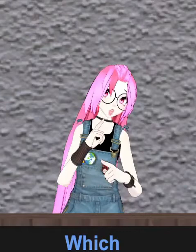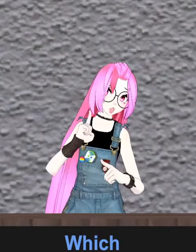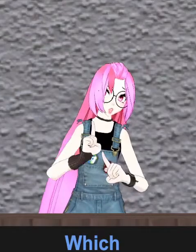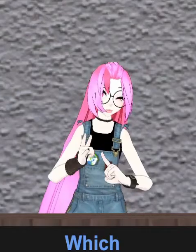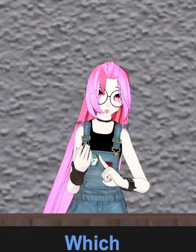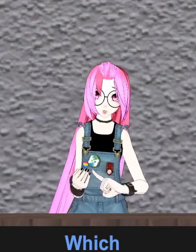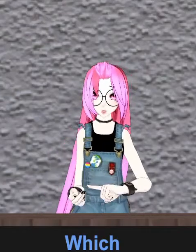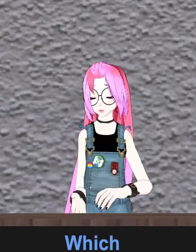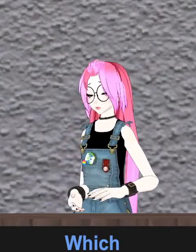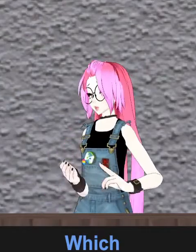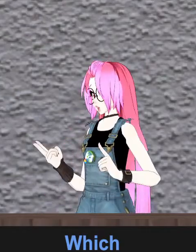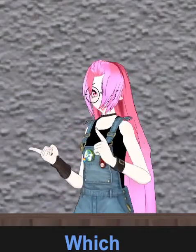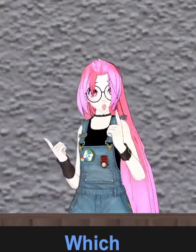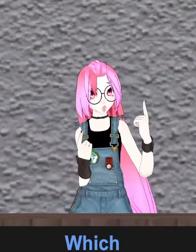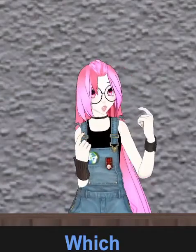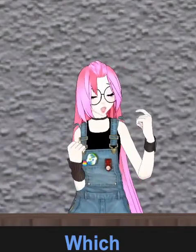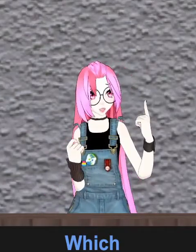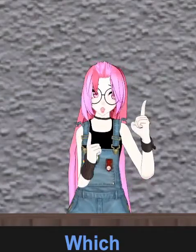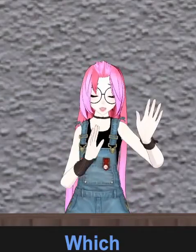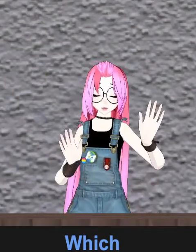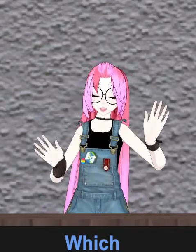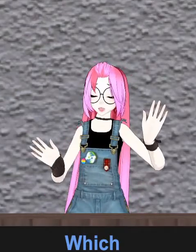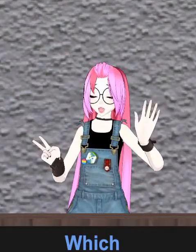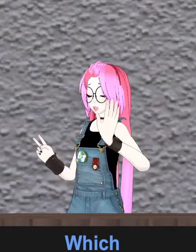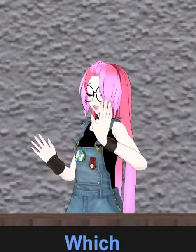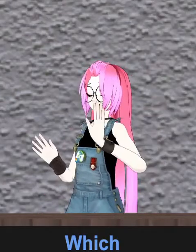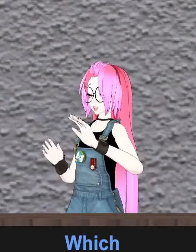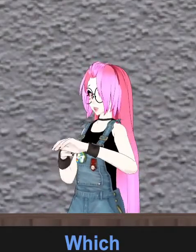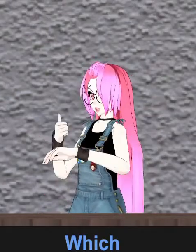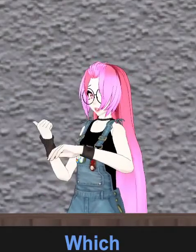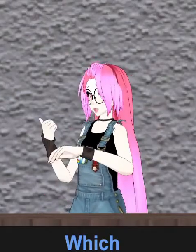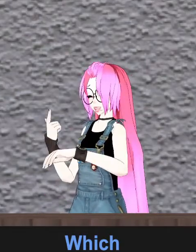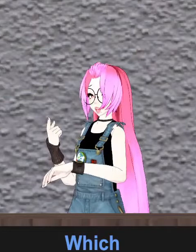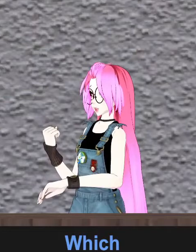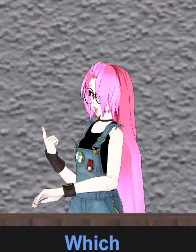culture. Yeah, do you guys have any questions? It doesn't have to be about what I just said. It could be about anything at all.